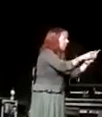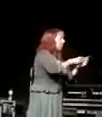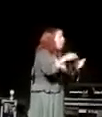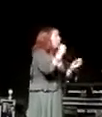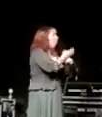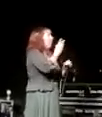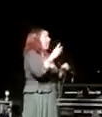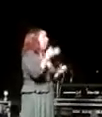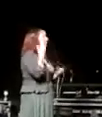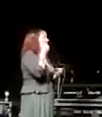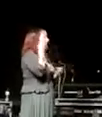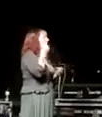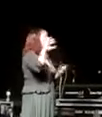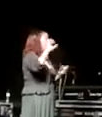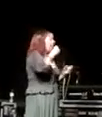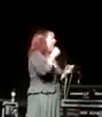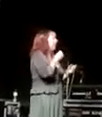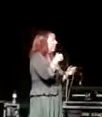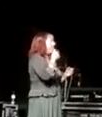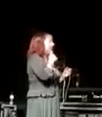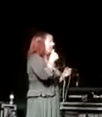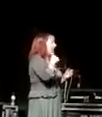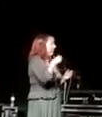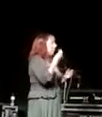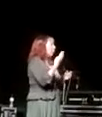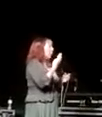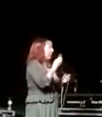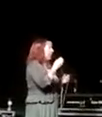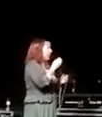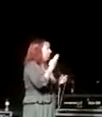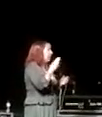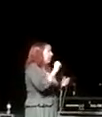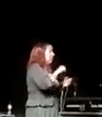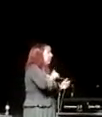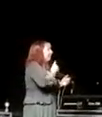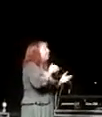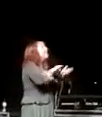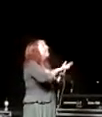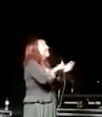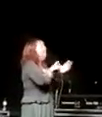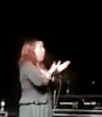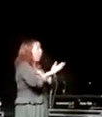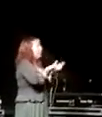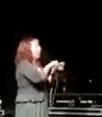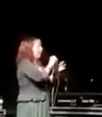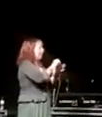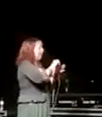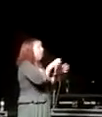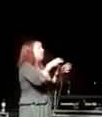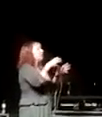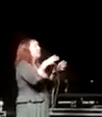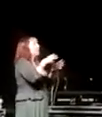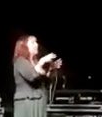And the gold medal winner and champion best bitter of 2014, Salopian Darwin's Original.